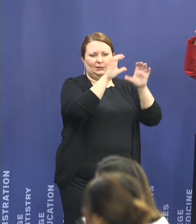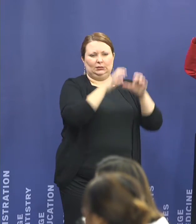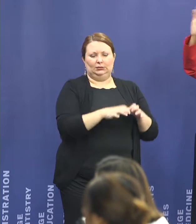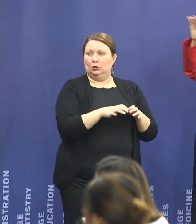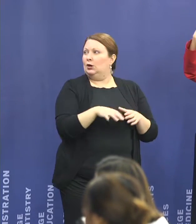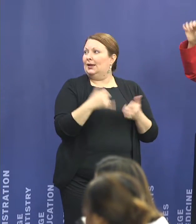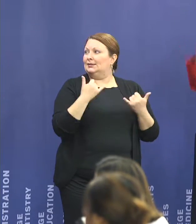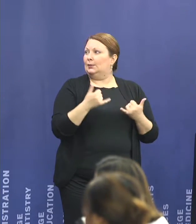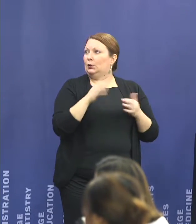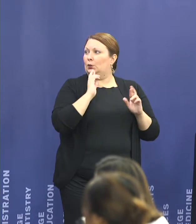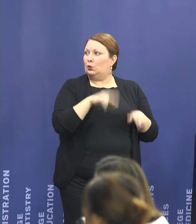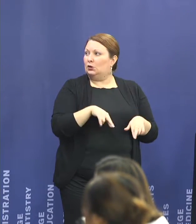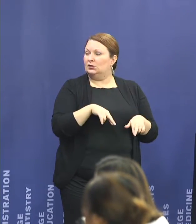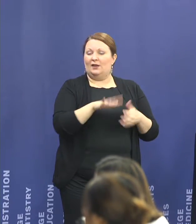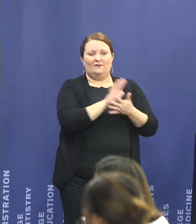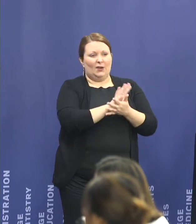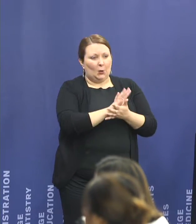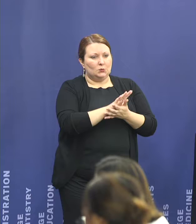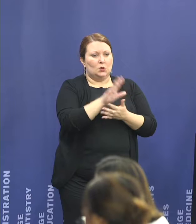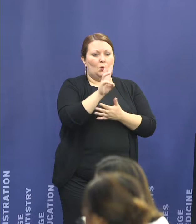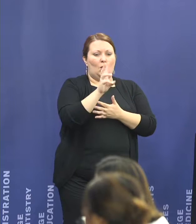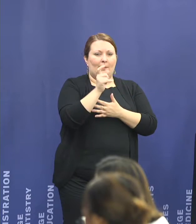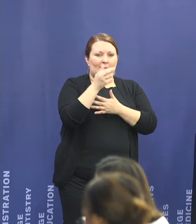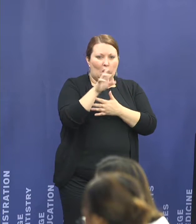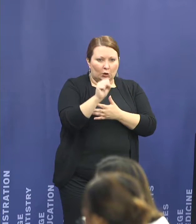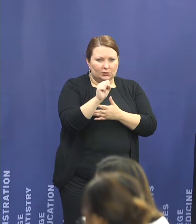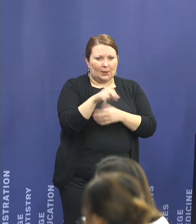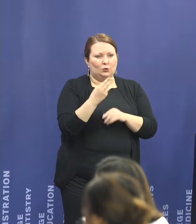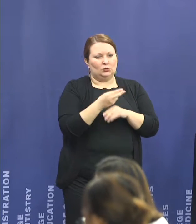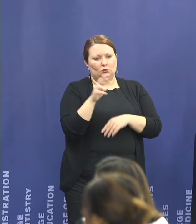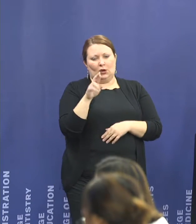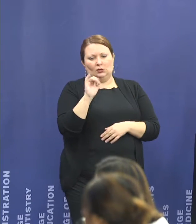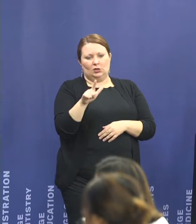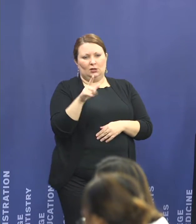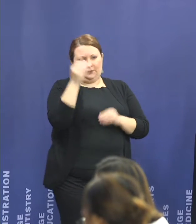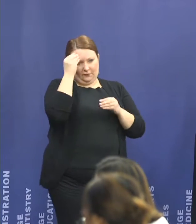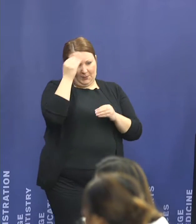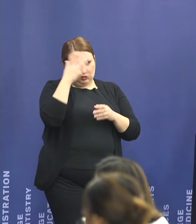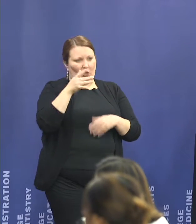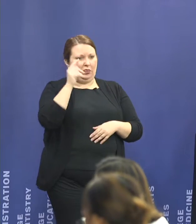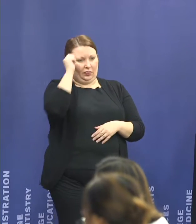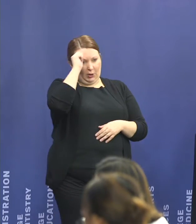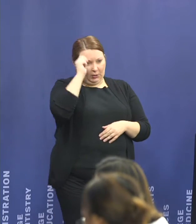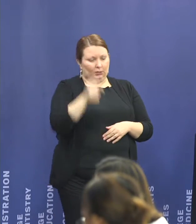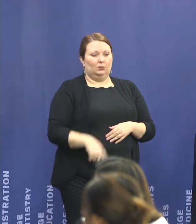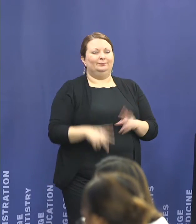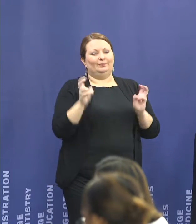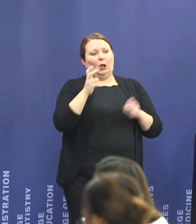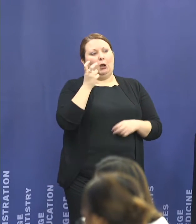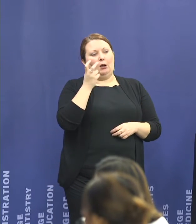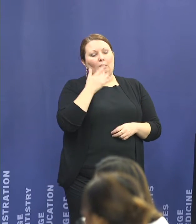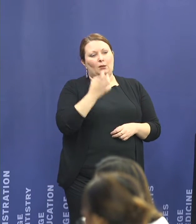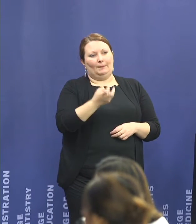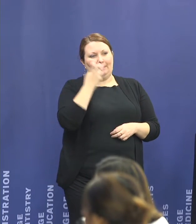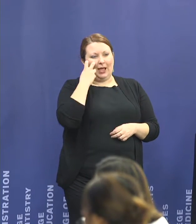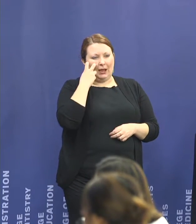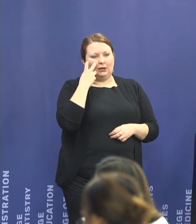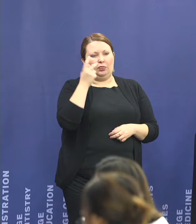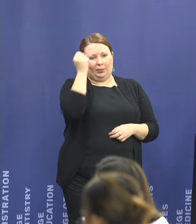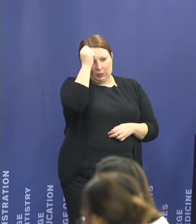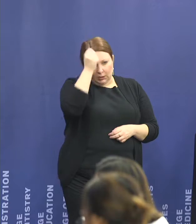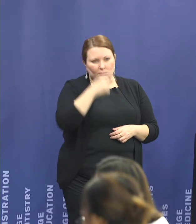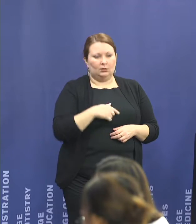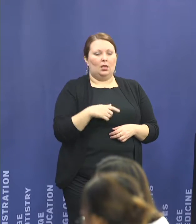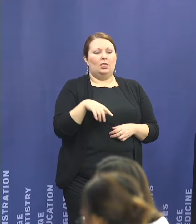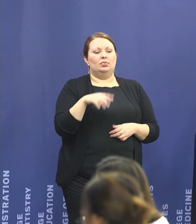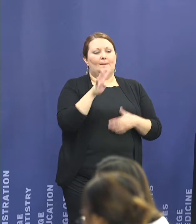reports, videos, webinars, et cetera. And I'm using racial formation theory, colorblind racism, critical race theory, the